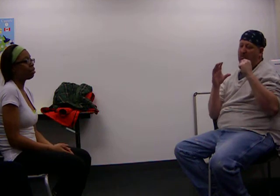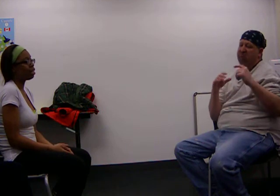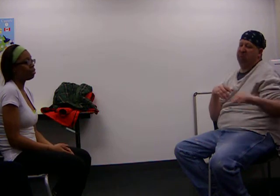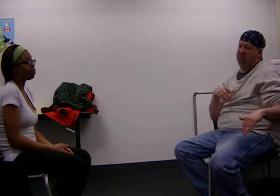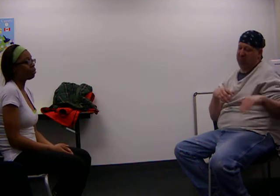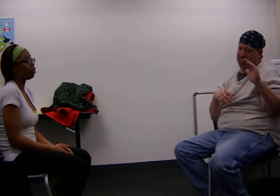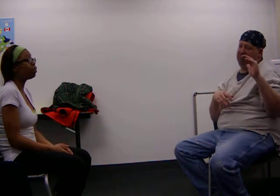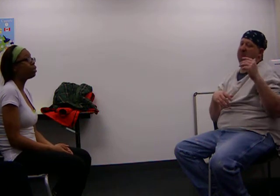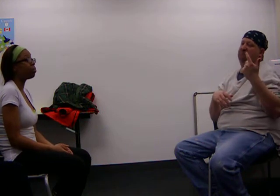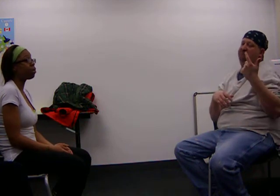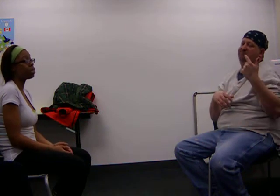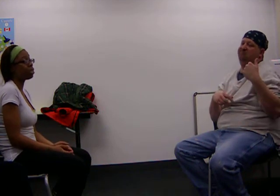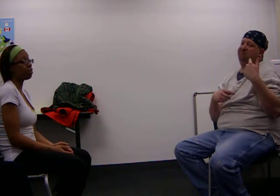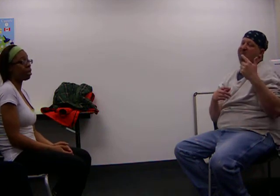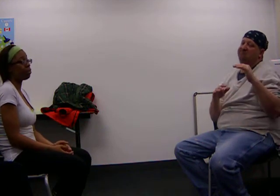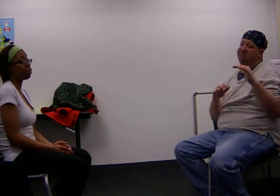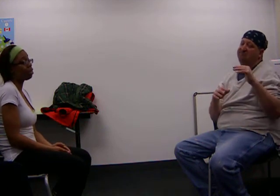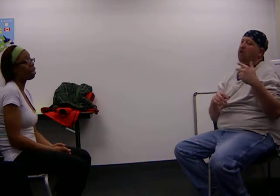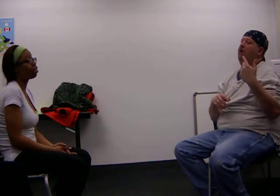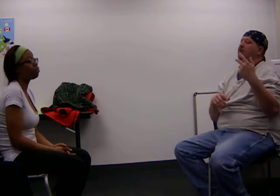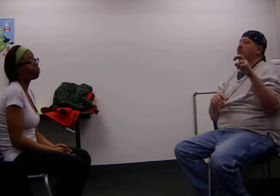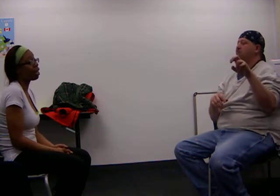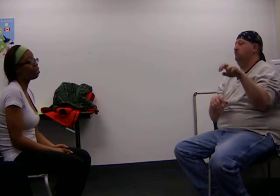done, so we did mostly telecommunication.